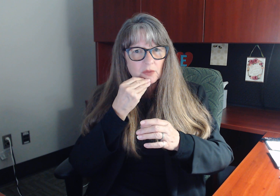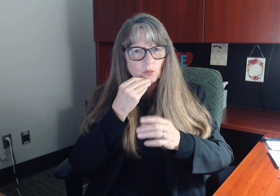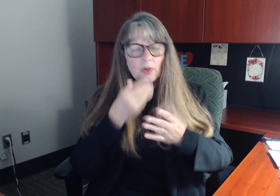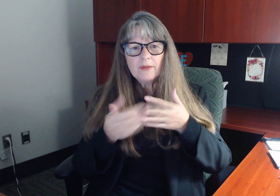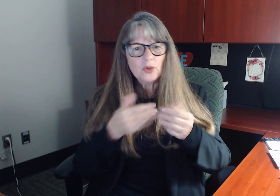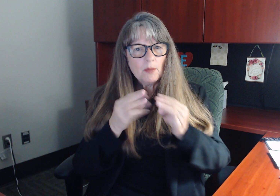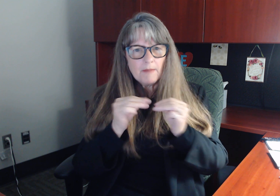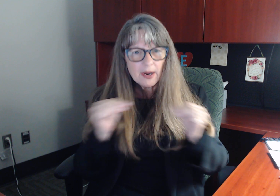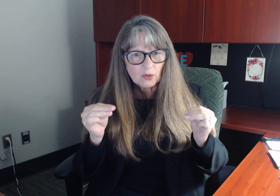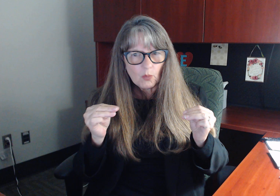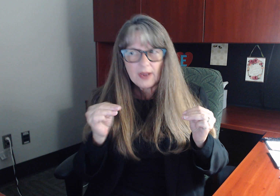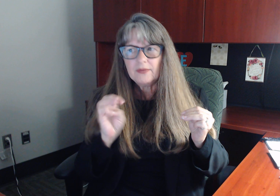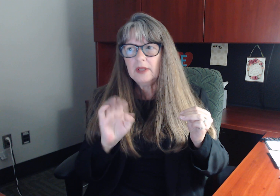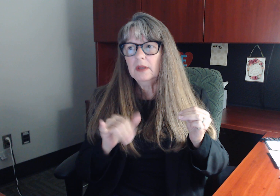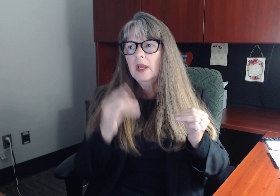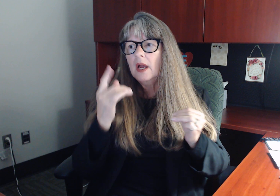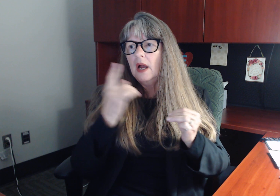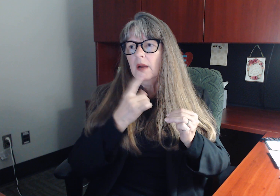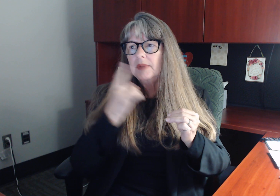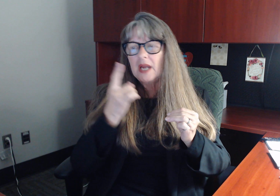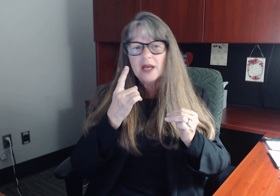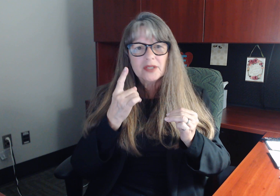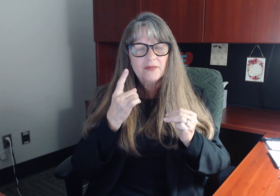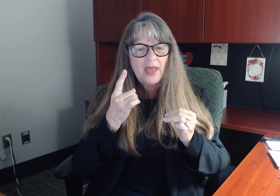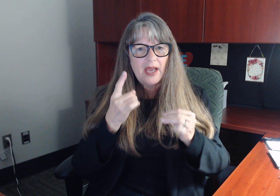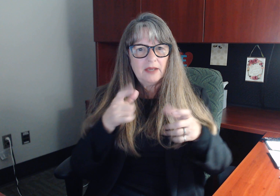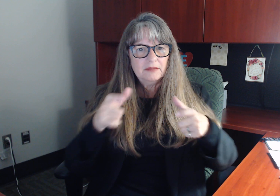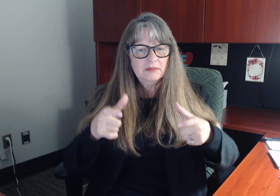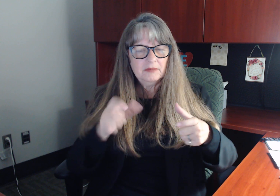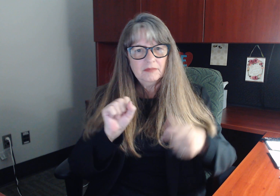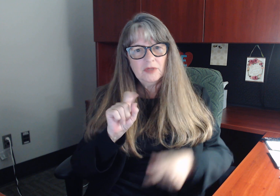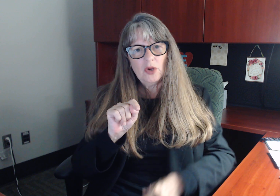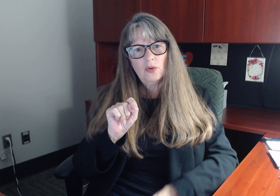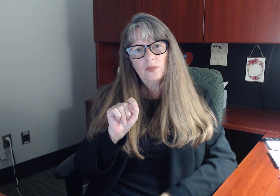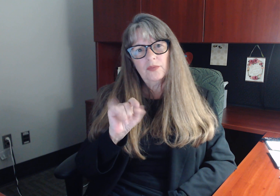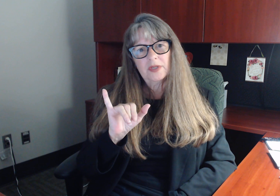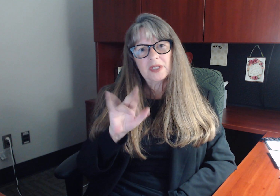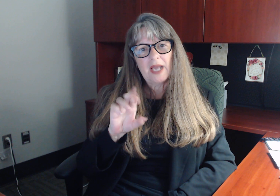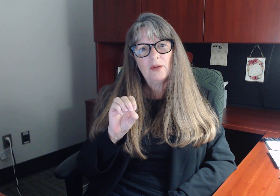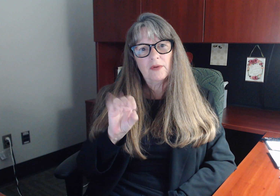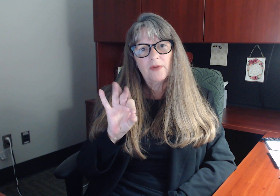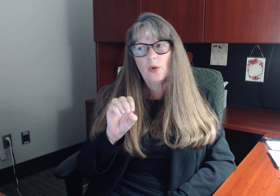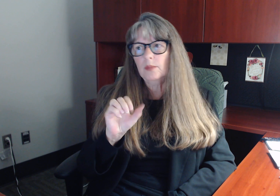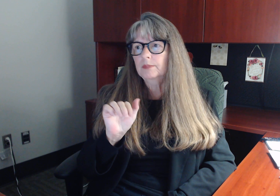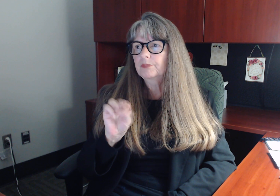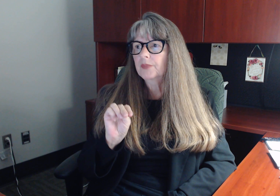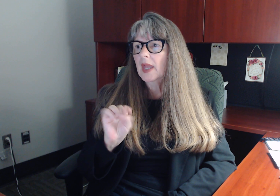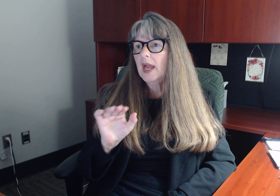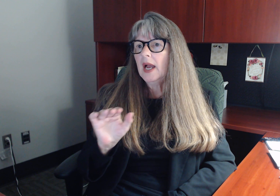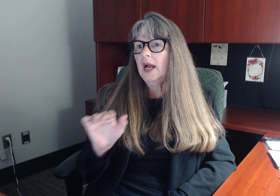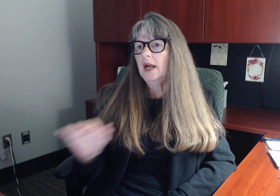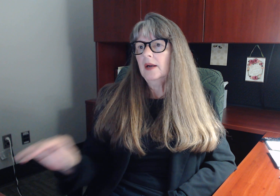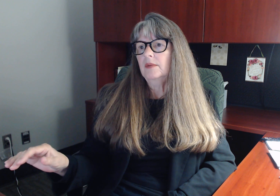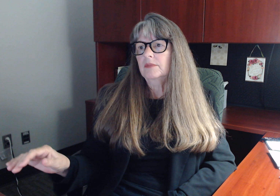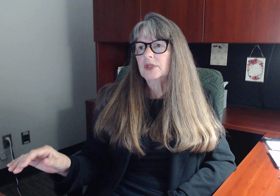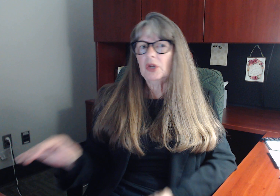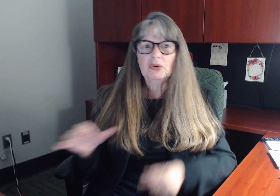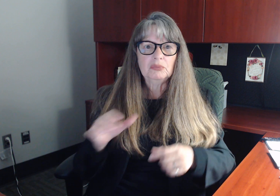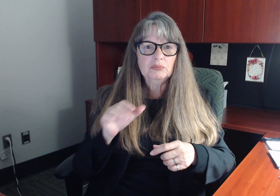whenever you microwave it, because of that, the styrofoam. So